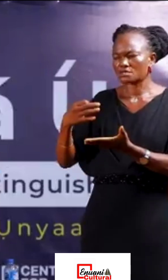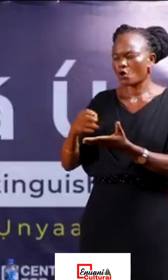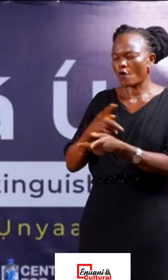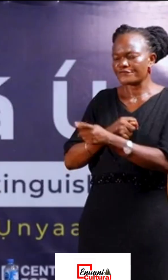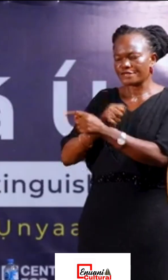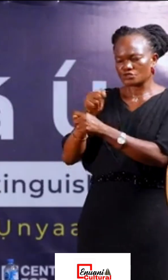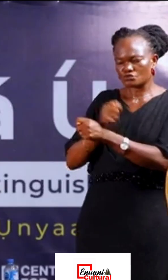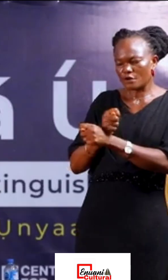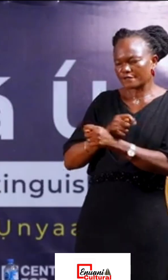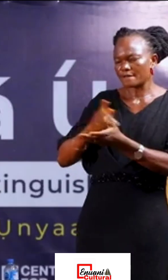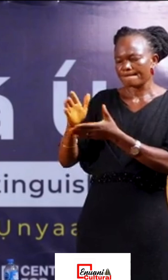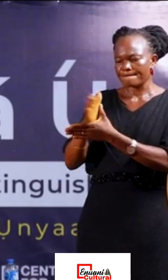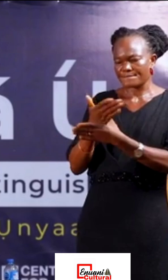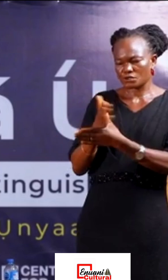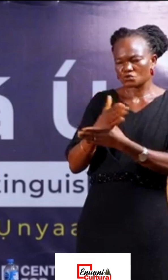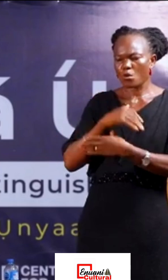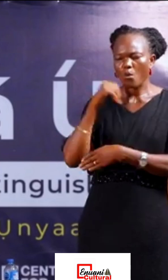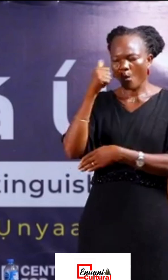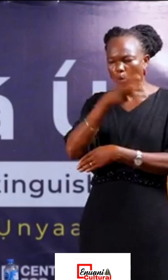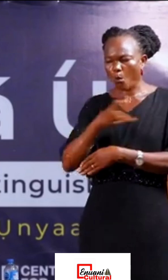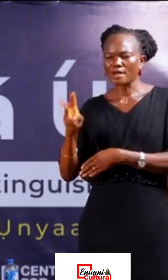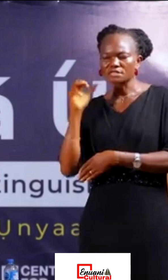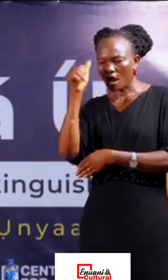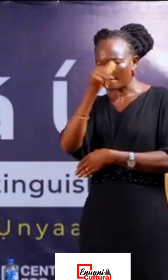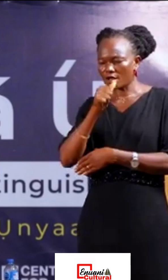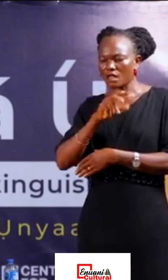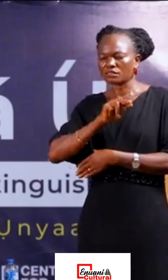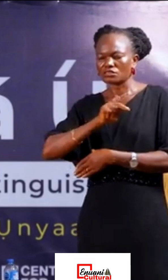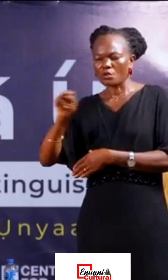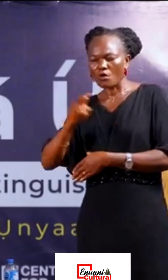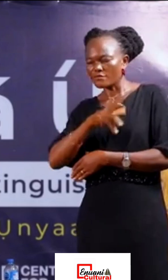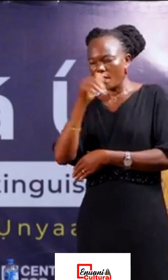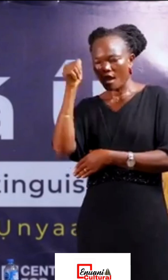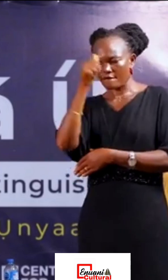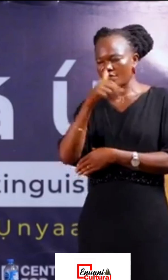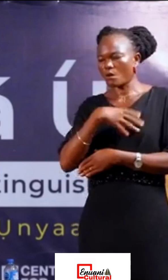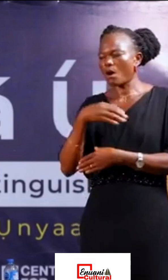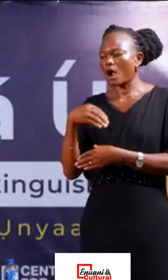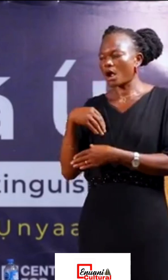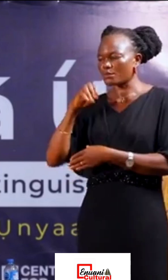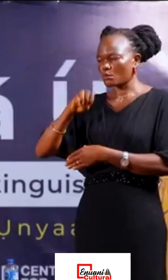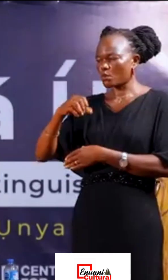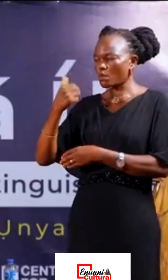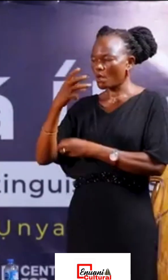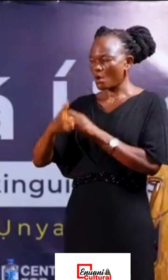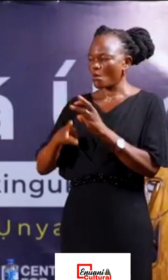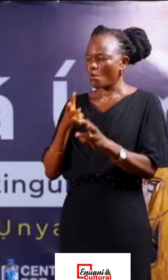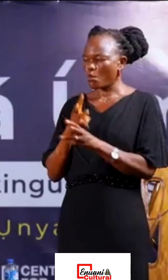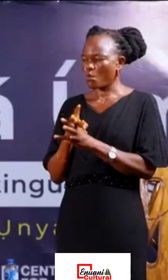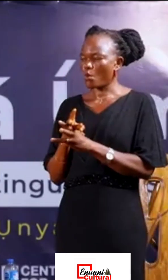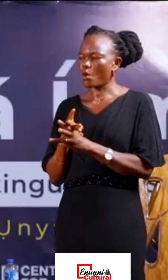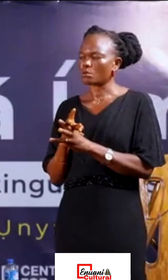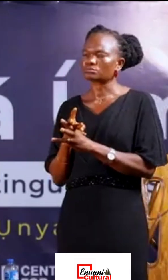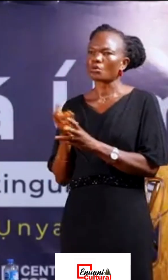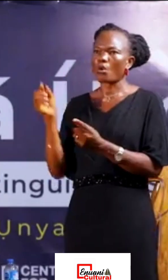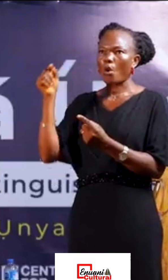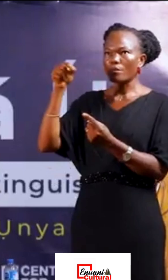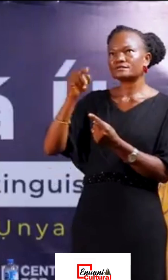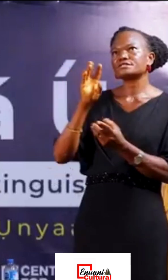trade between West Africa, North Africa, and the Mediterranean world up to the 15th